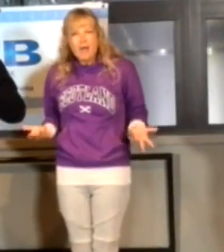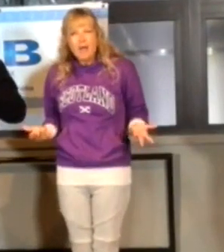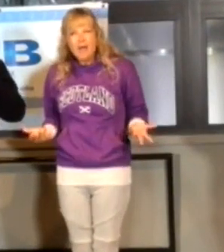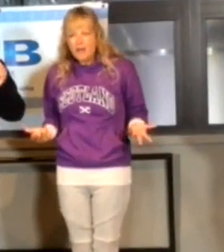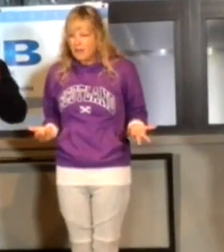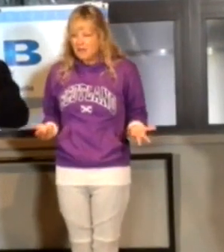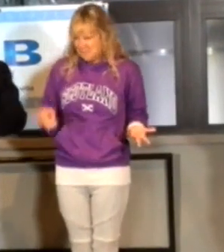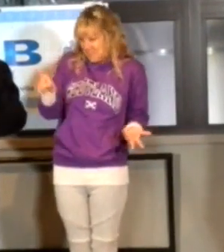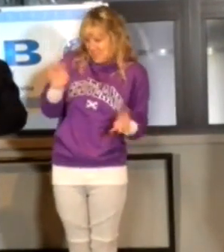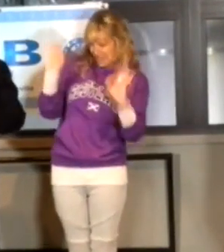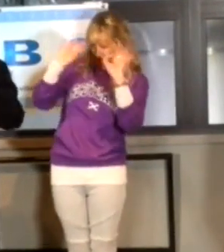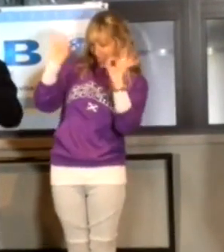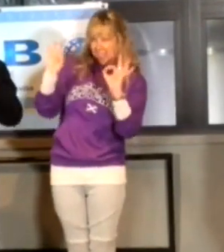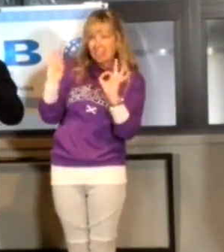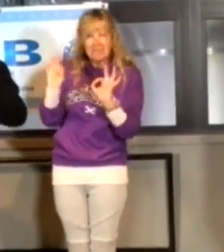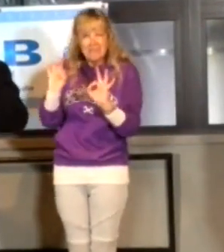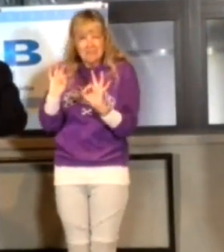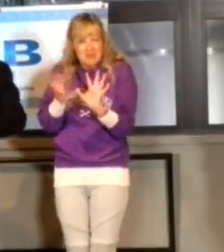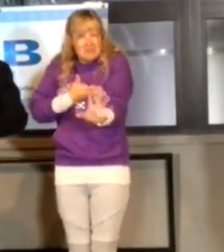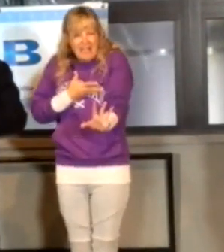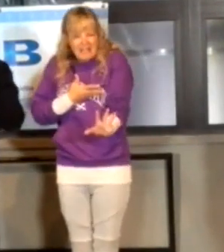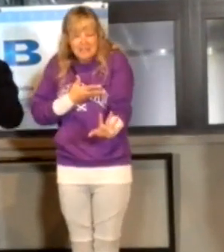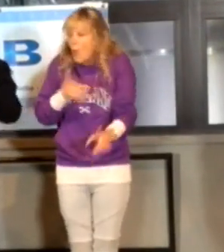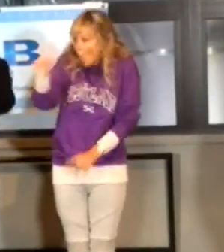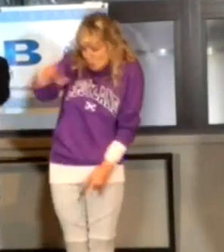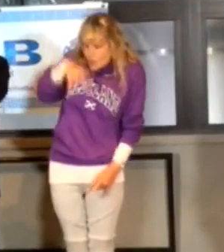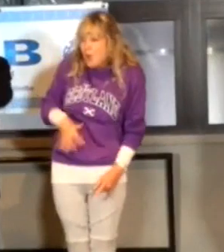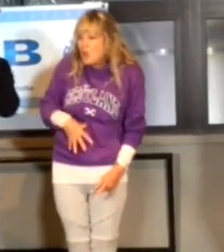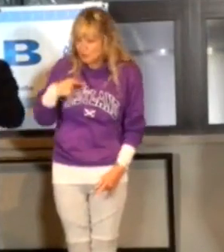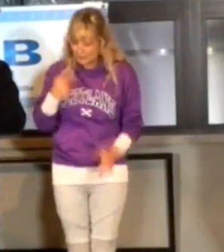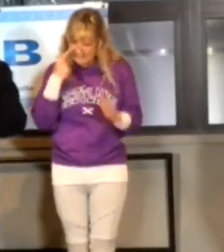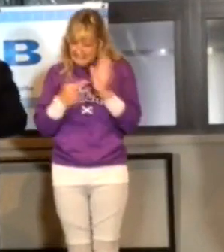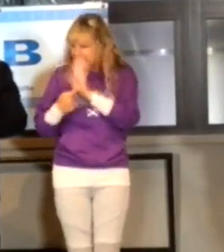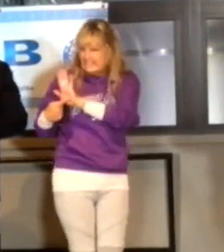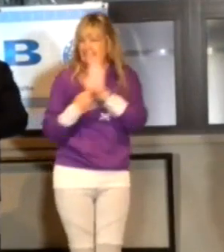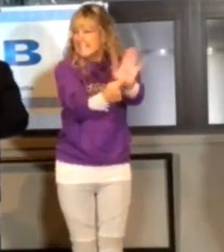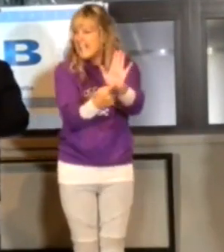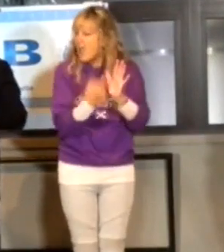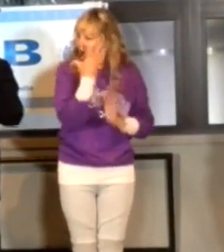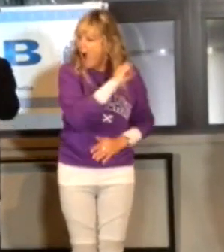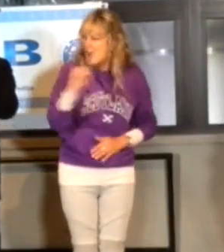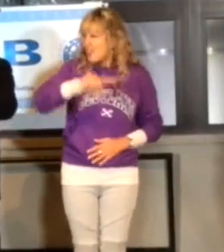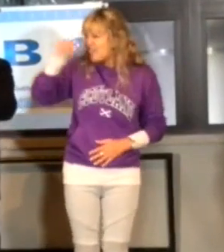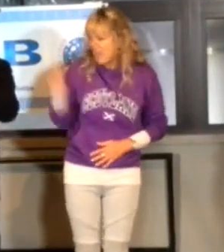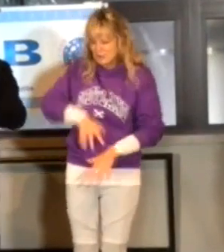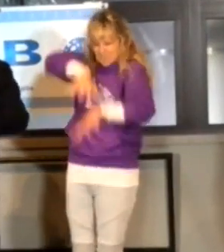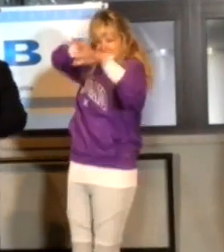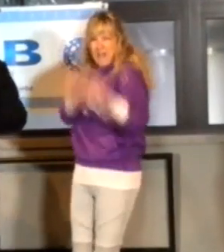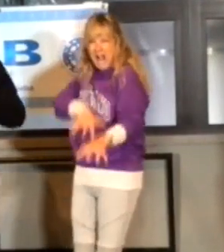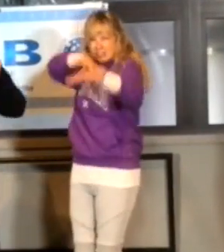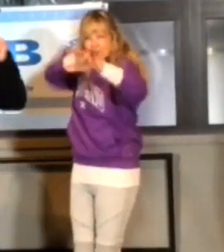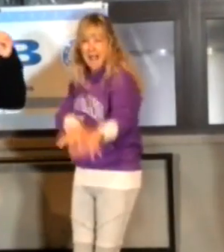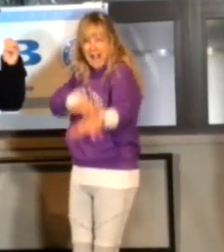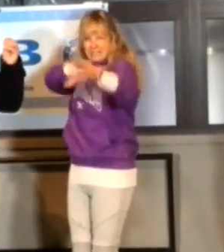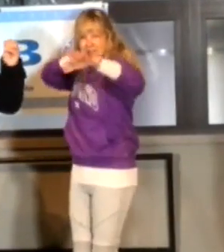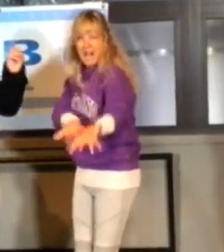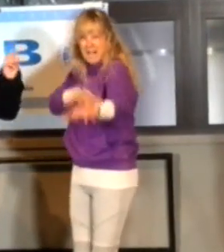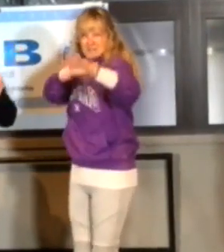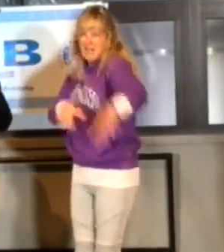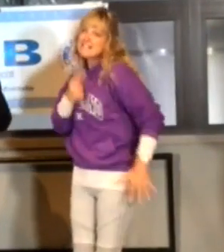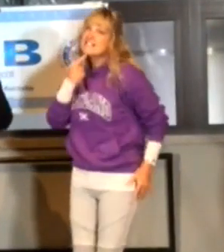you have no mandate. What sort of mandate do you want to receive? Hundreds of thousands of people marching on the streets, telling